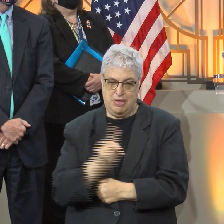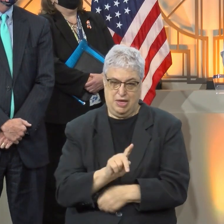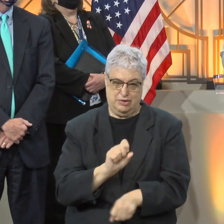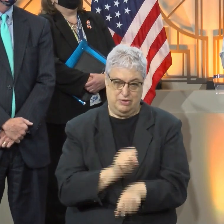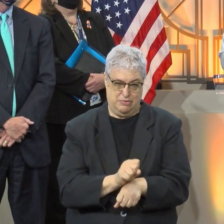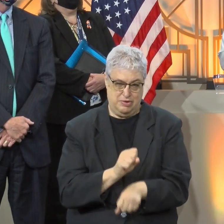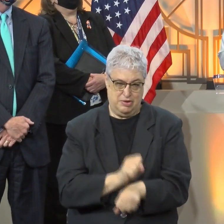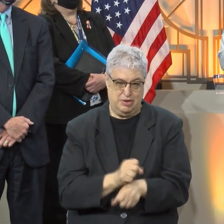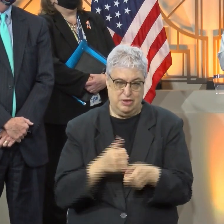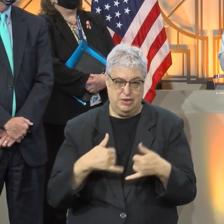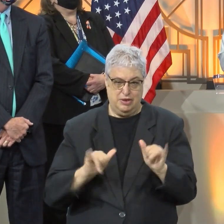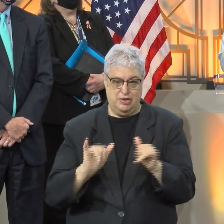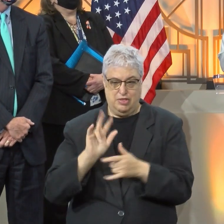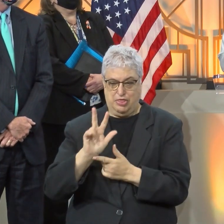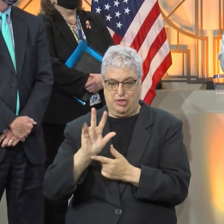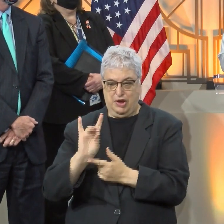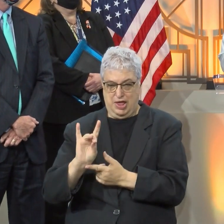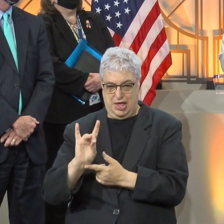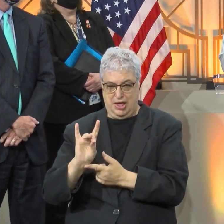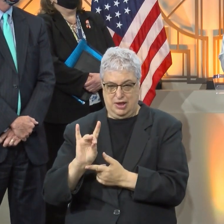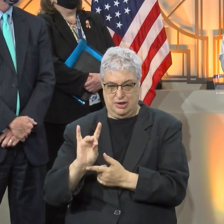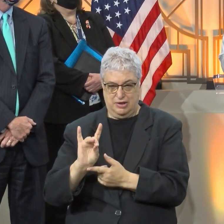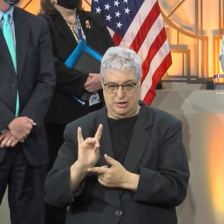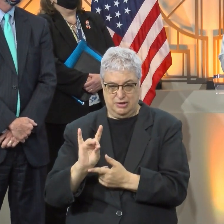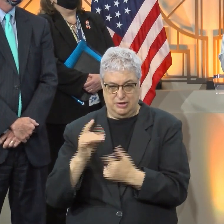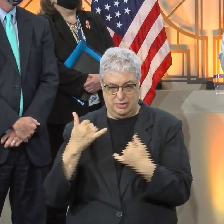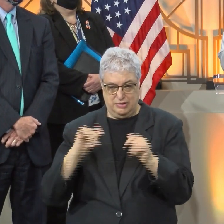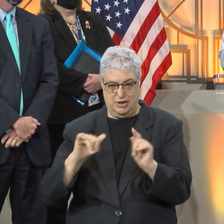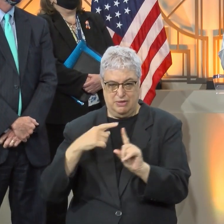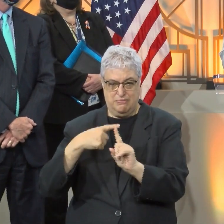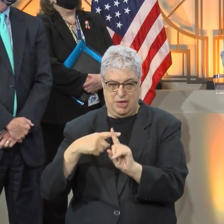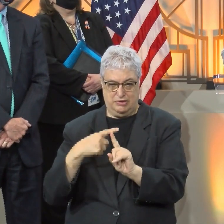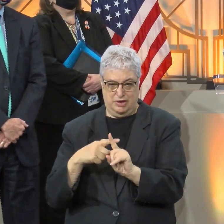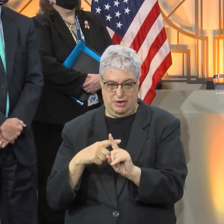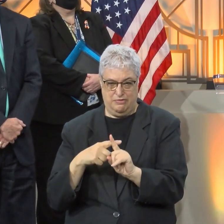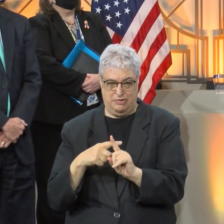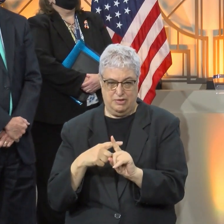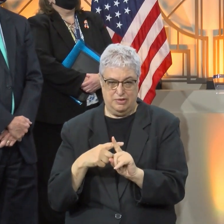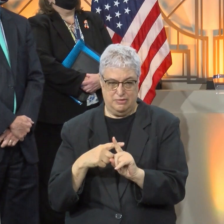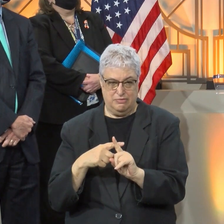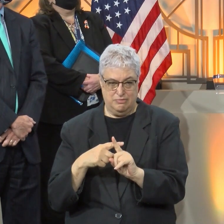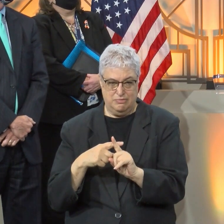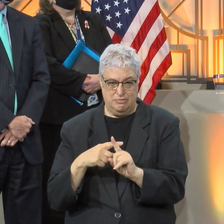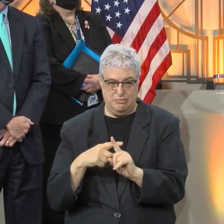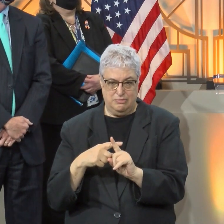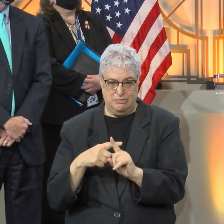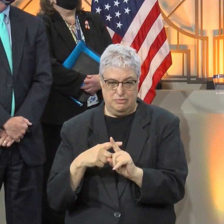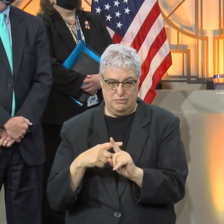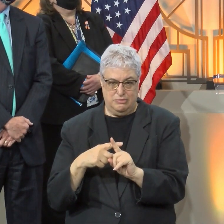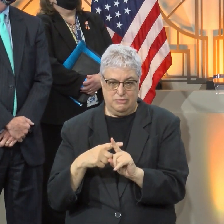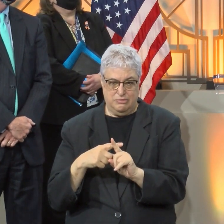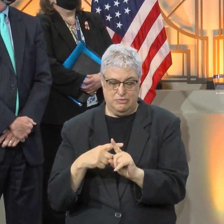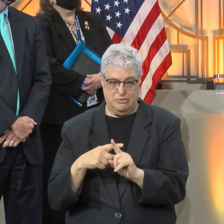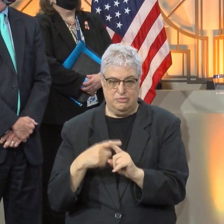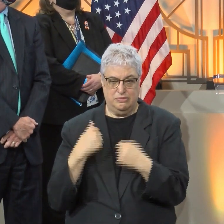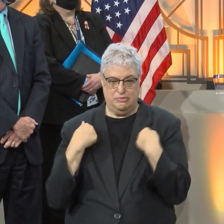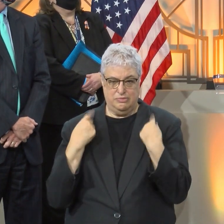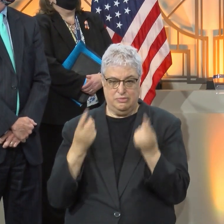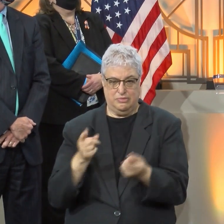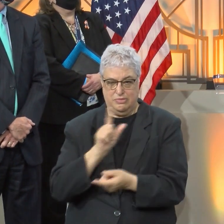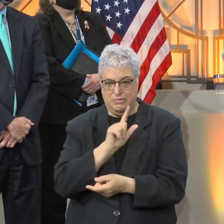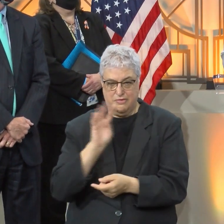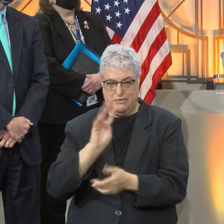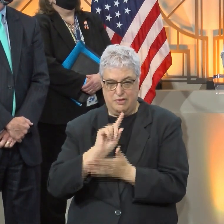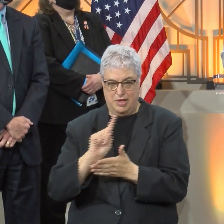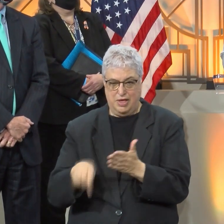work, so we still have 38 that are positive. We maintain, in the last 24 hours in